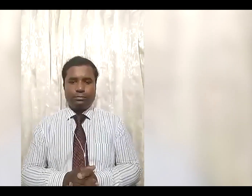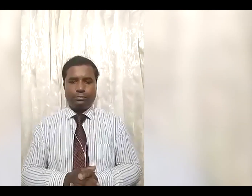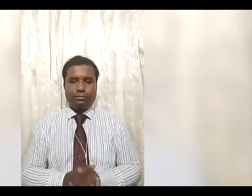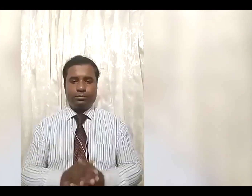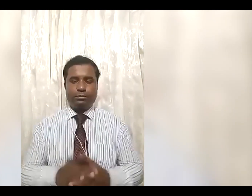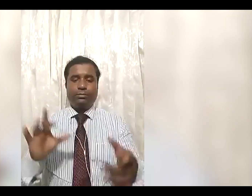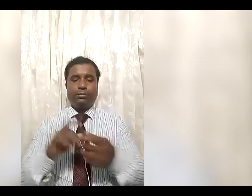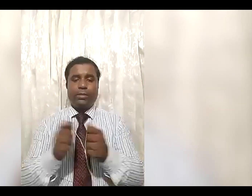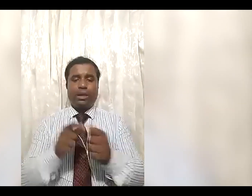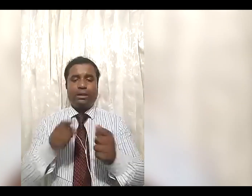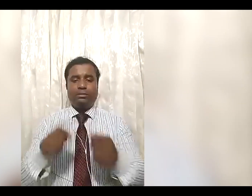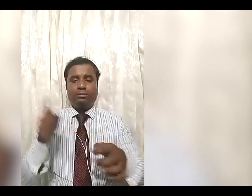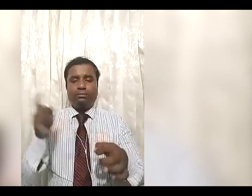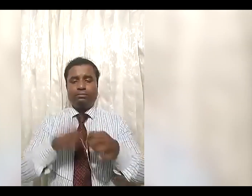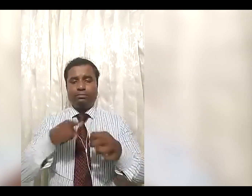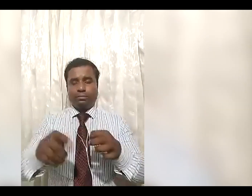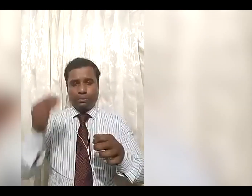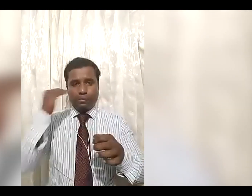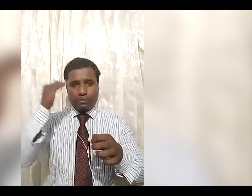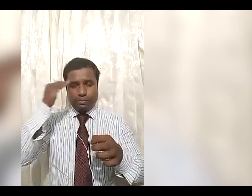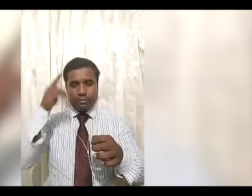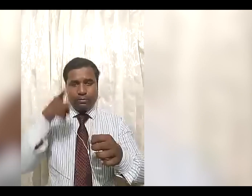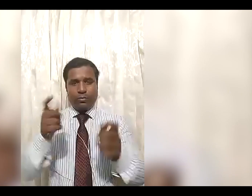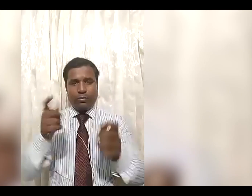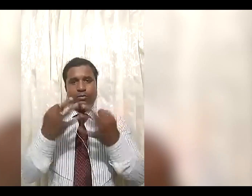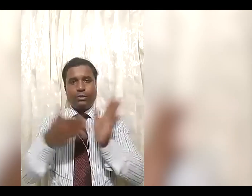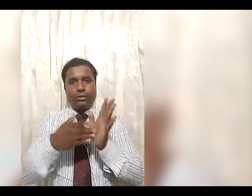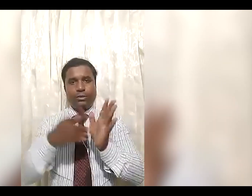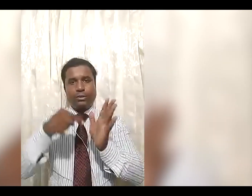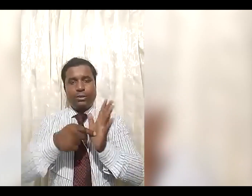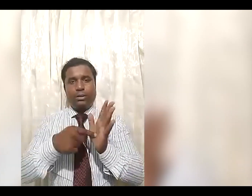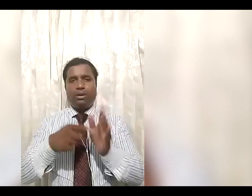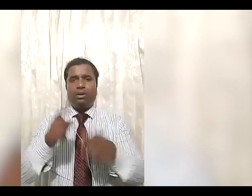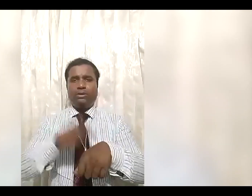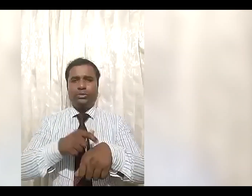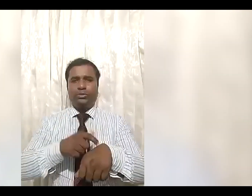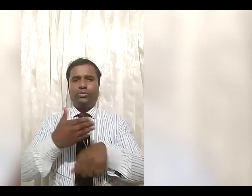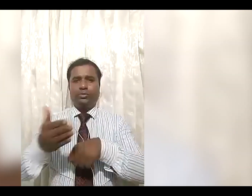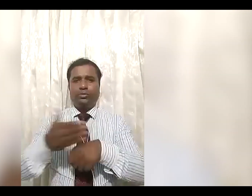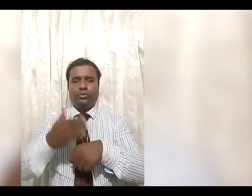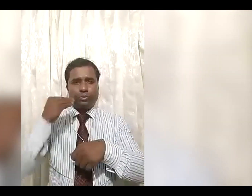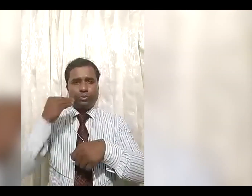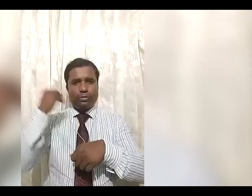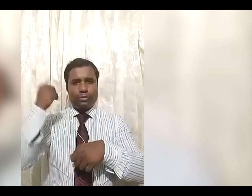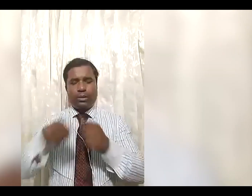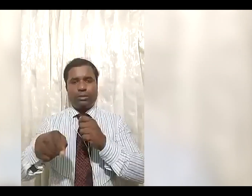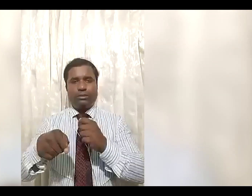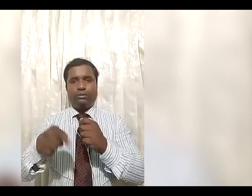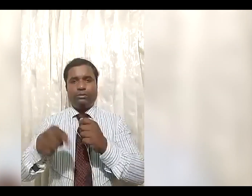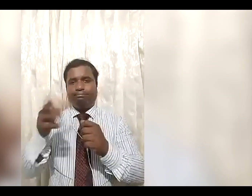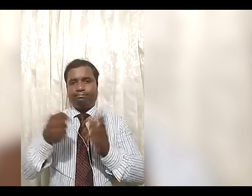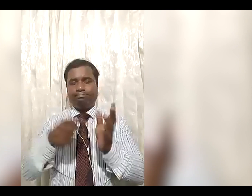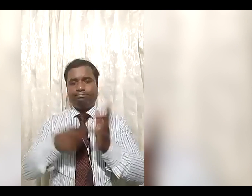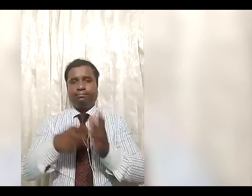that are starting to have disability inclusion focal points. And sometimes those people are people with disabilities, sometimes not. Sometimes